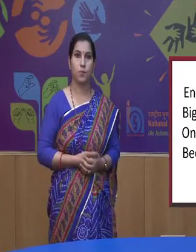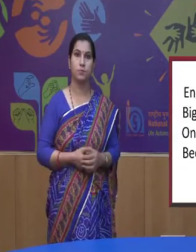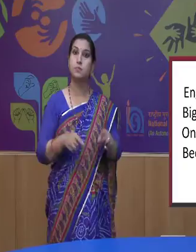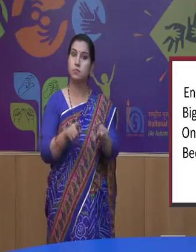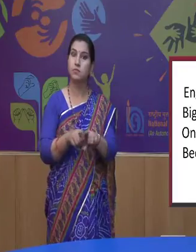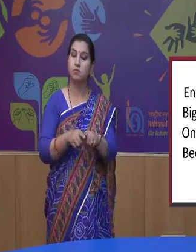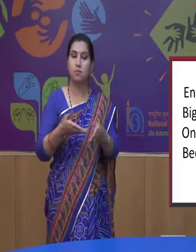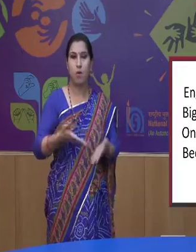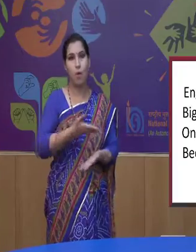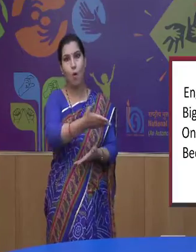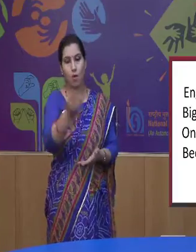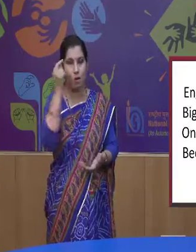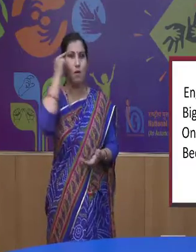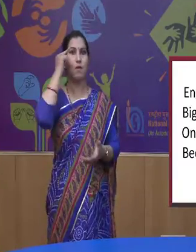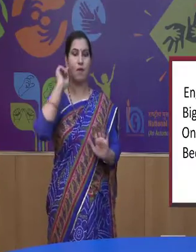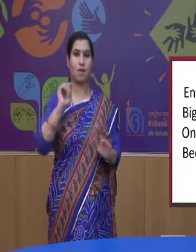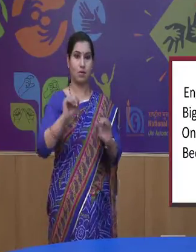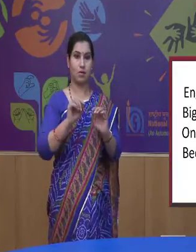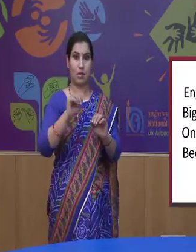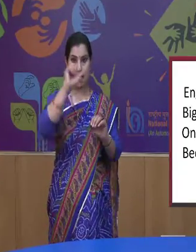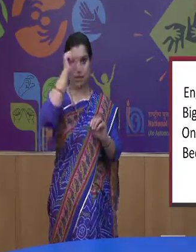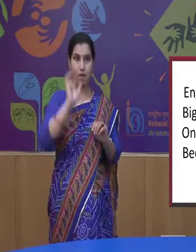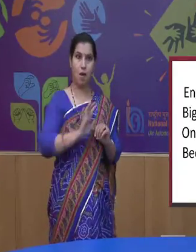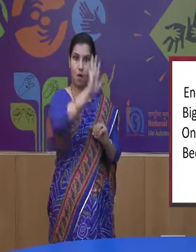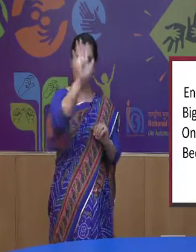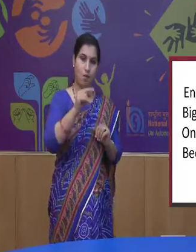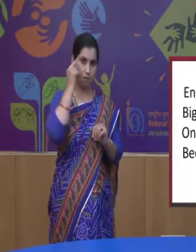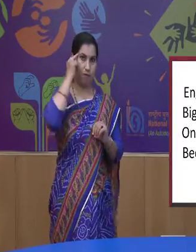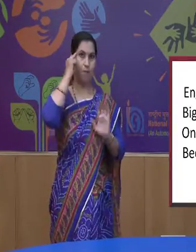As it is understood by people all over the country.